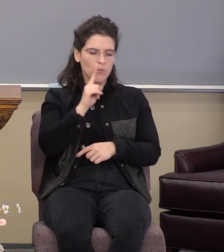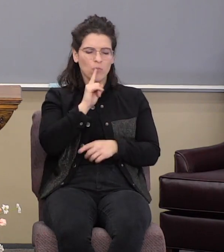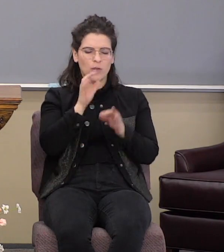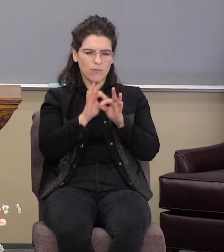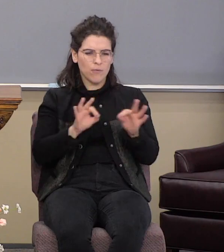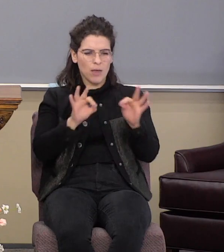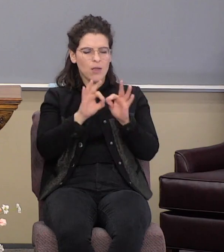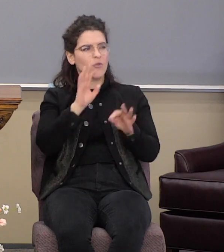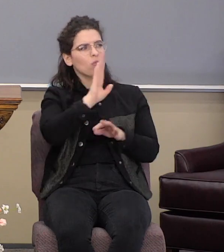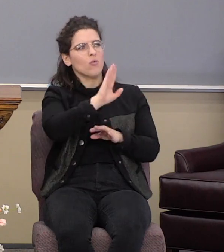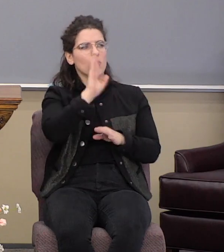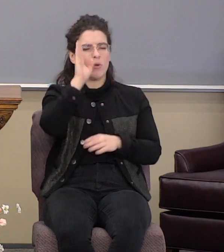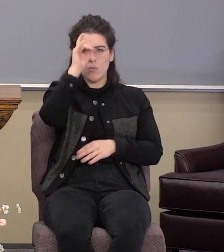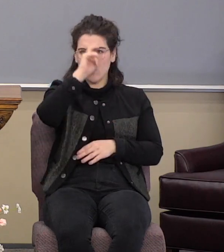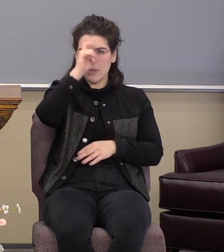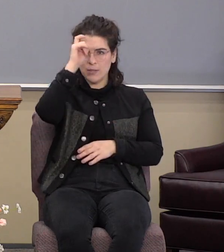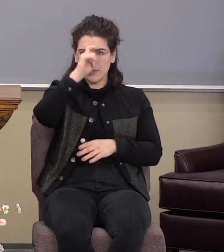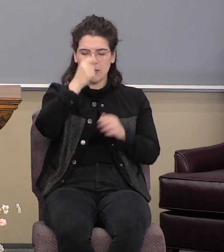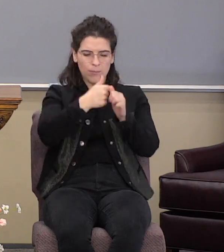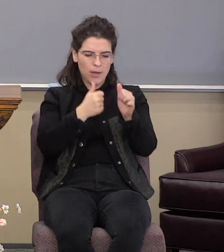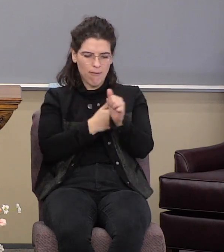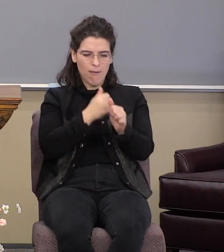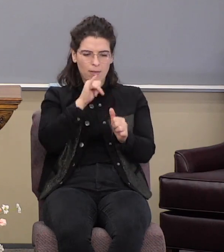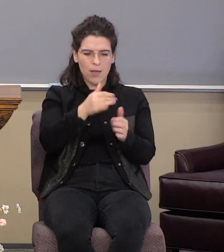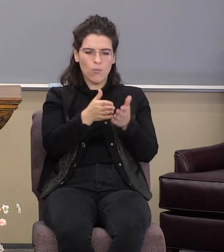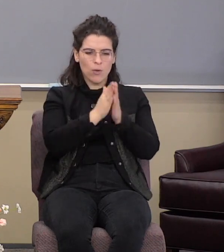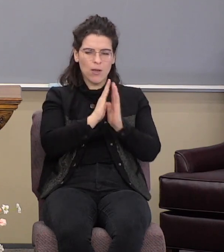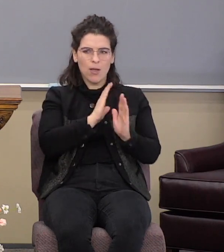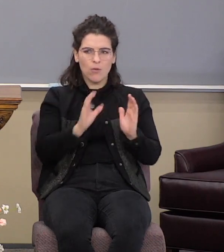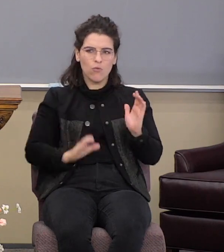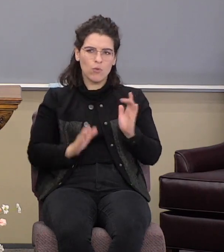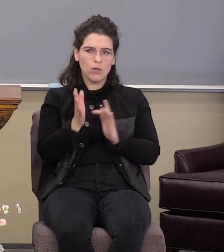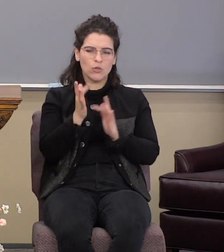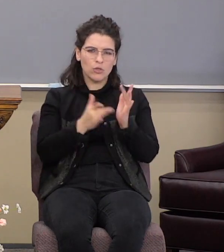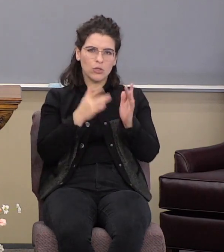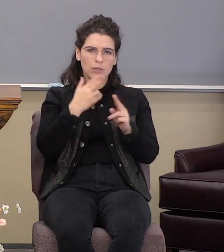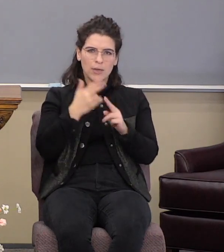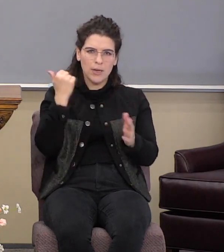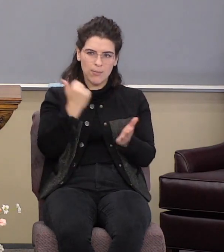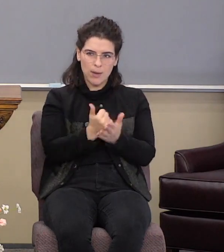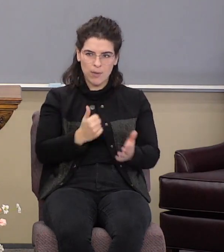your wisdom behind it. And we do ask in Christ Jesus' name. Amen.